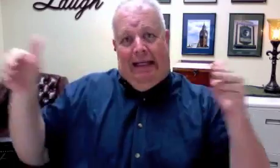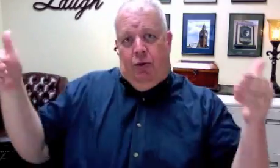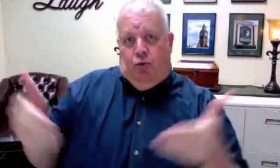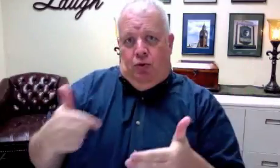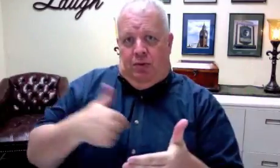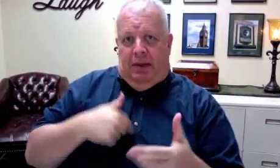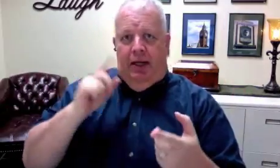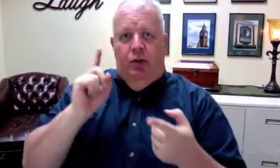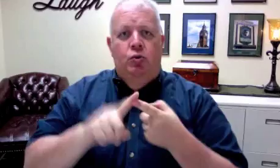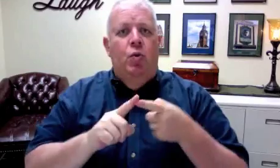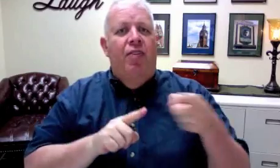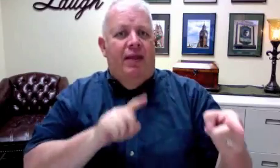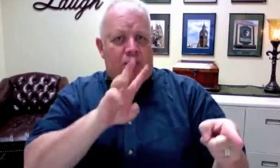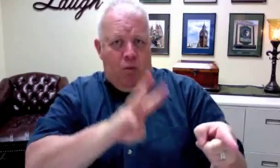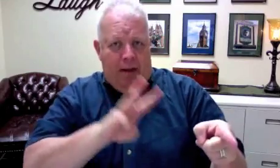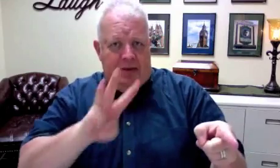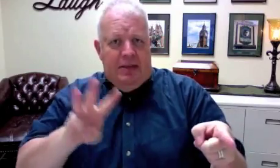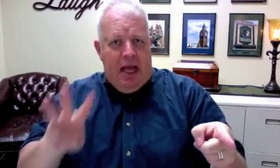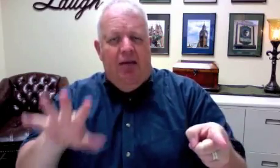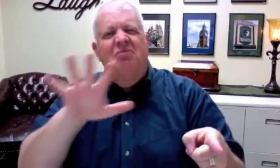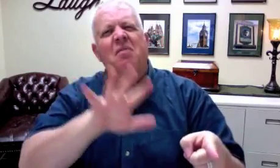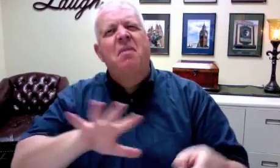website about 2 years ago.